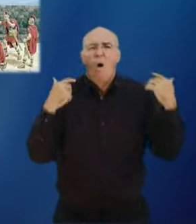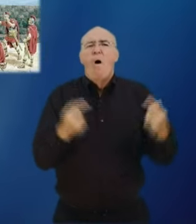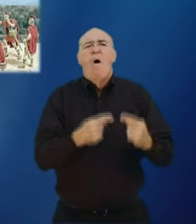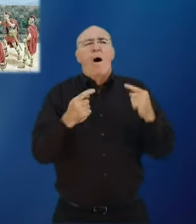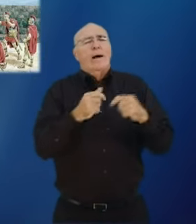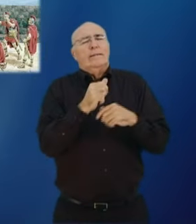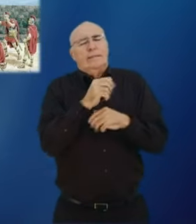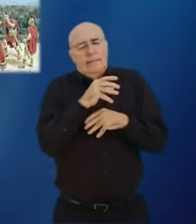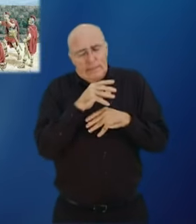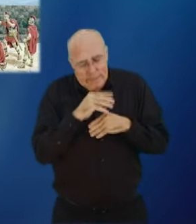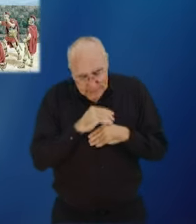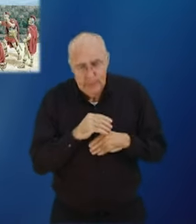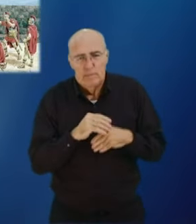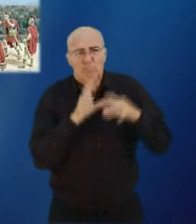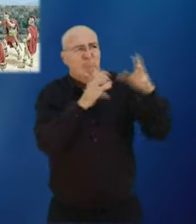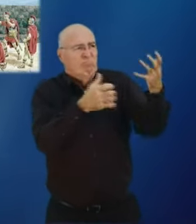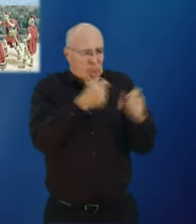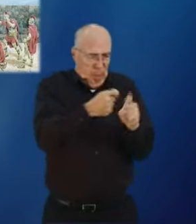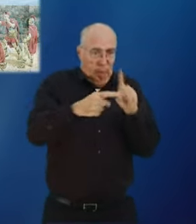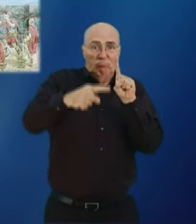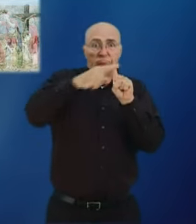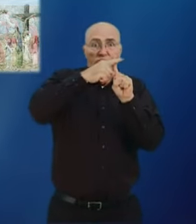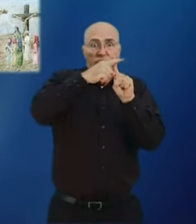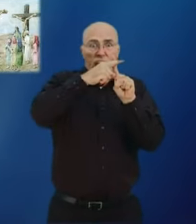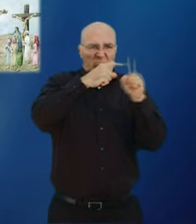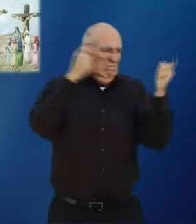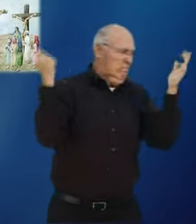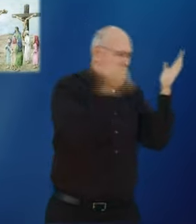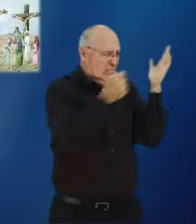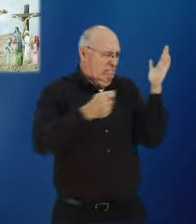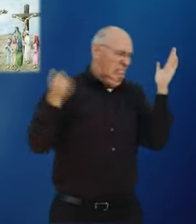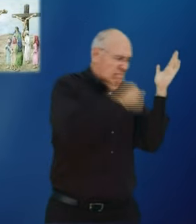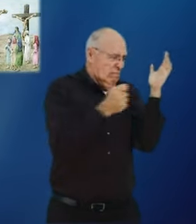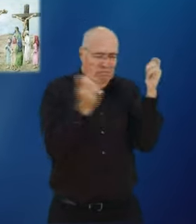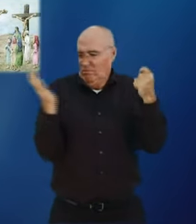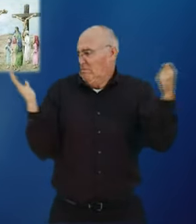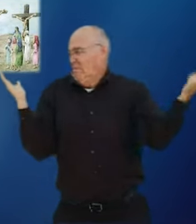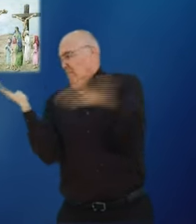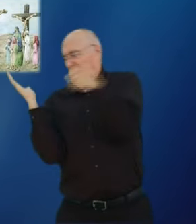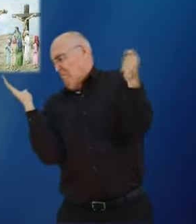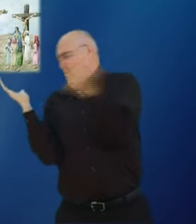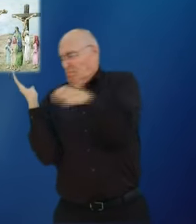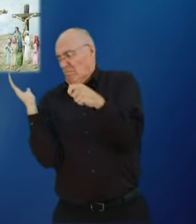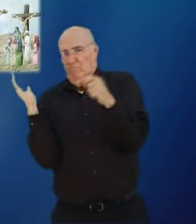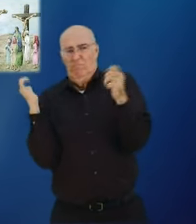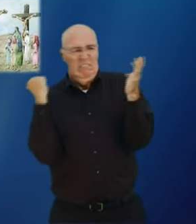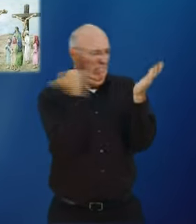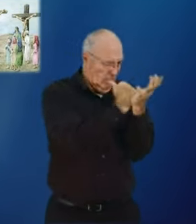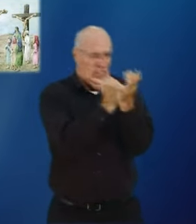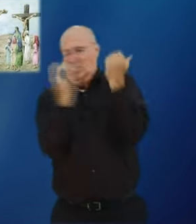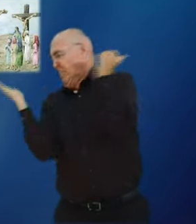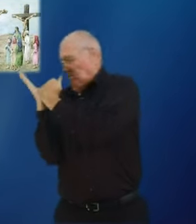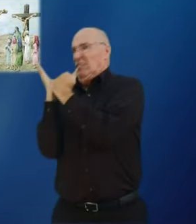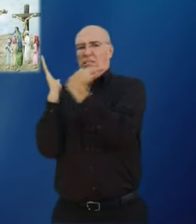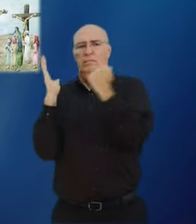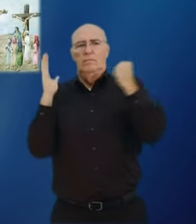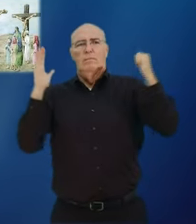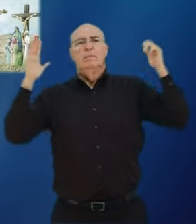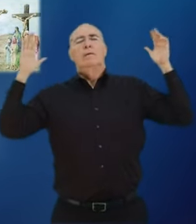they whipped him he suffered much they took him and led him away to the cross to